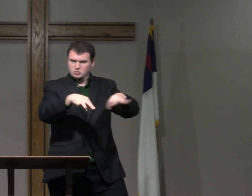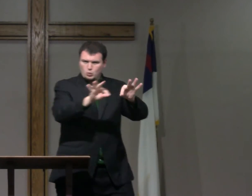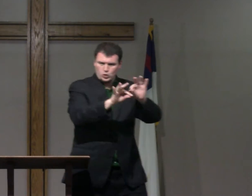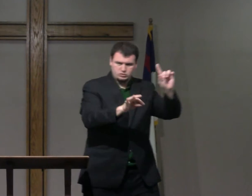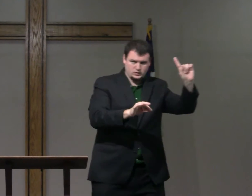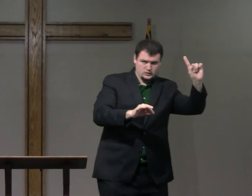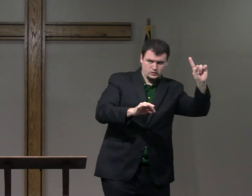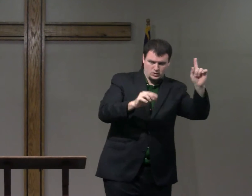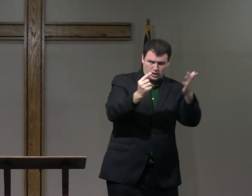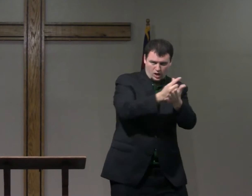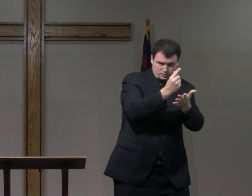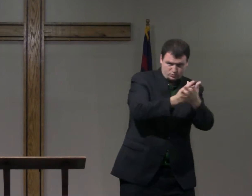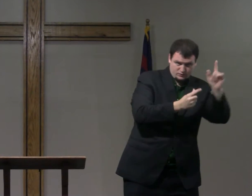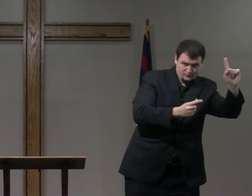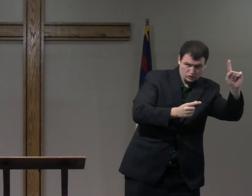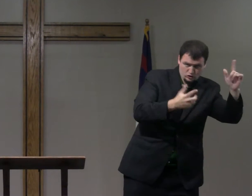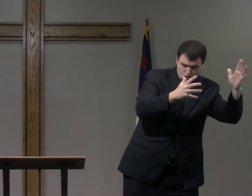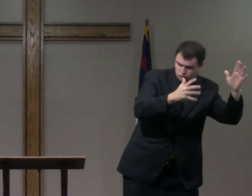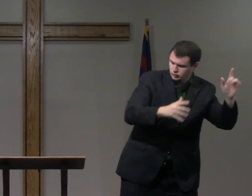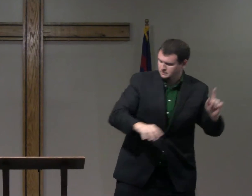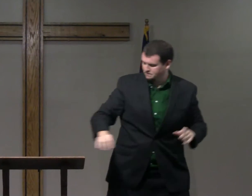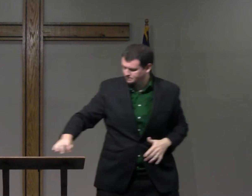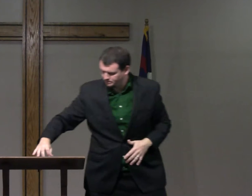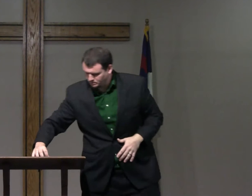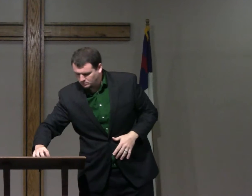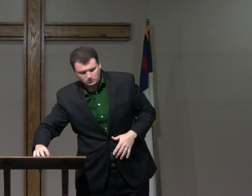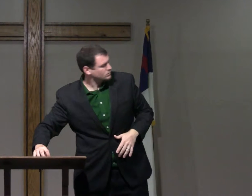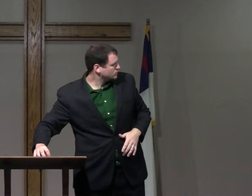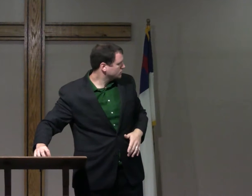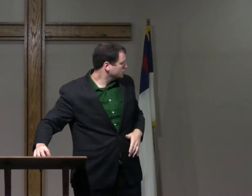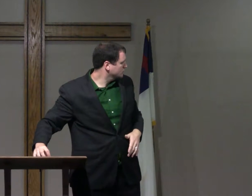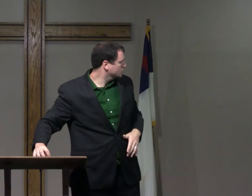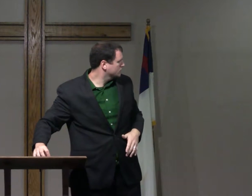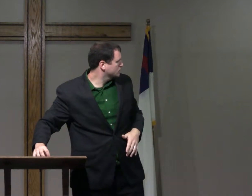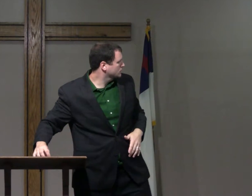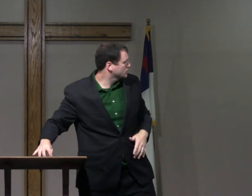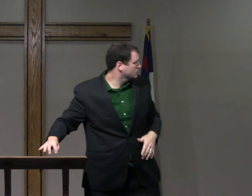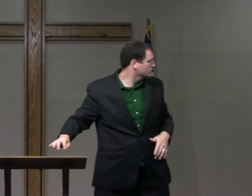That is the gospel. That's important. That was number one.